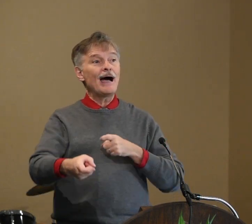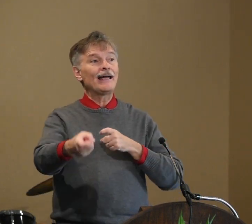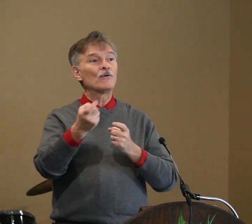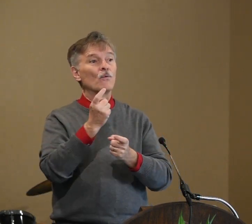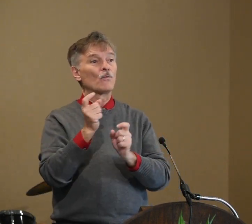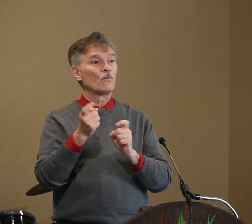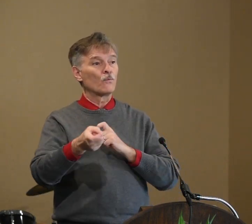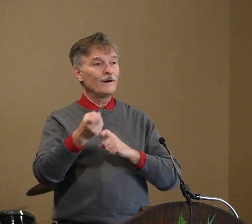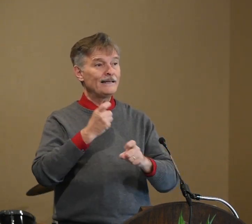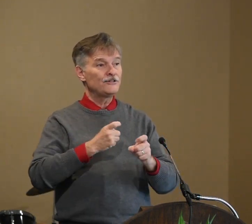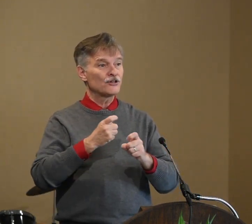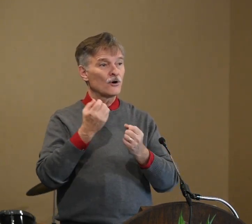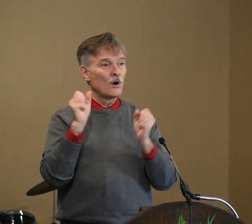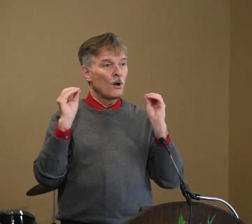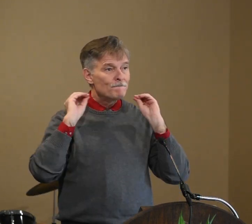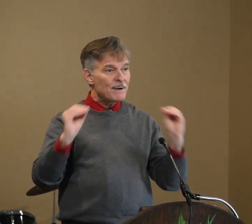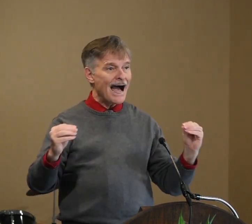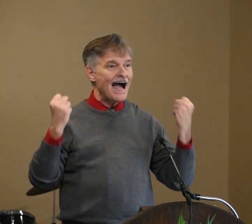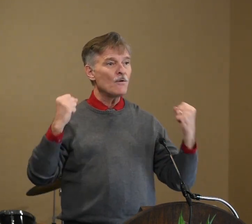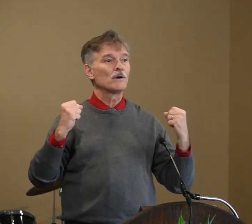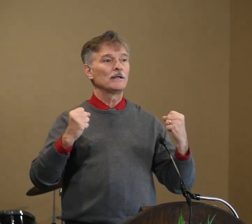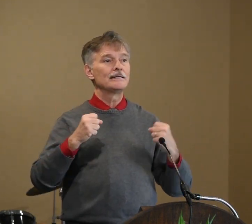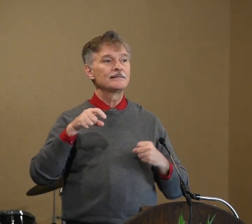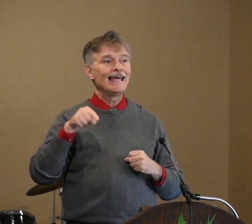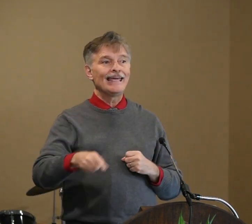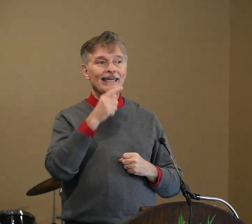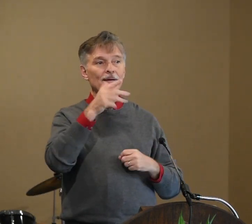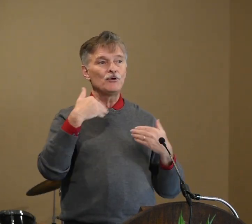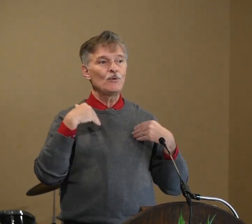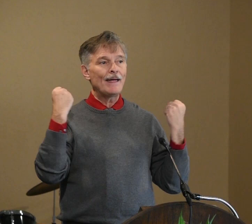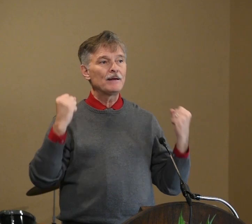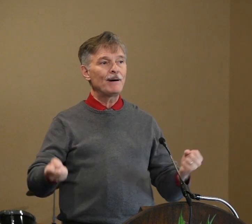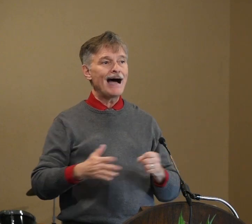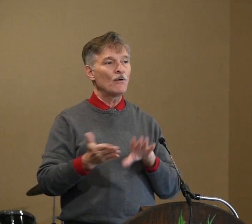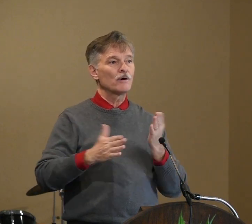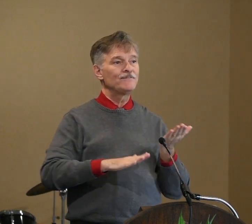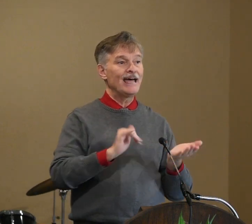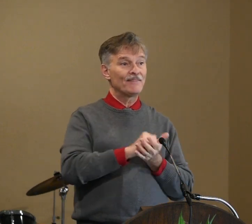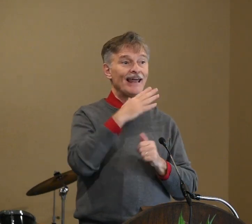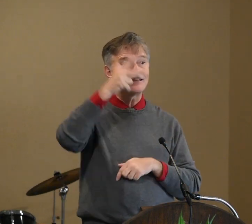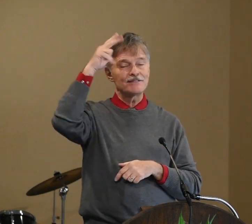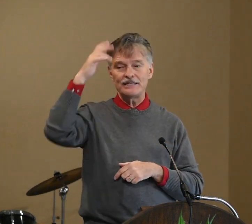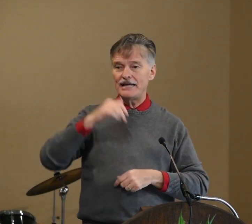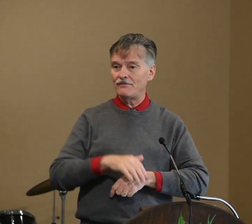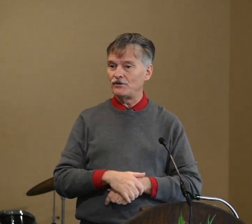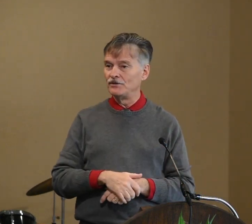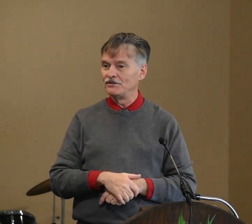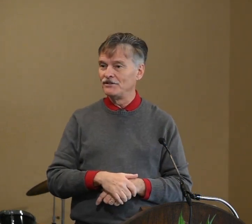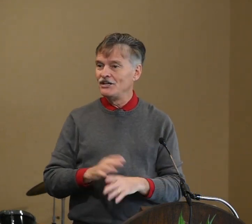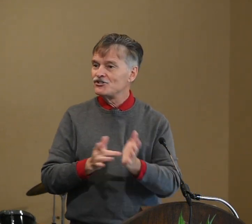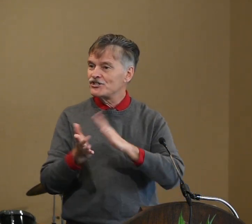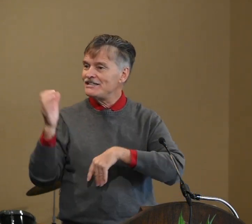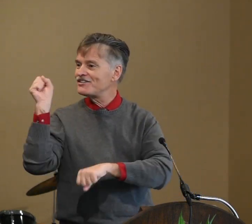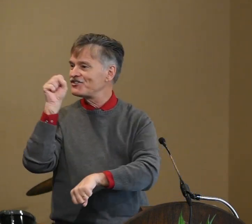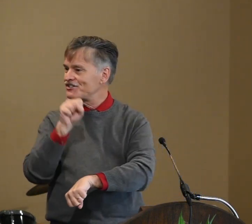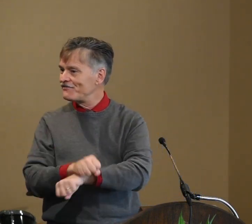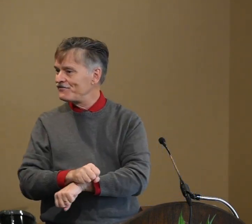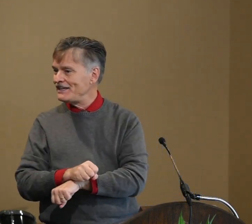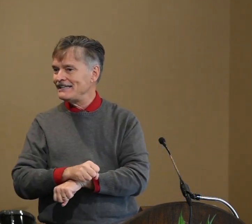might render powerless him who had the power of death, that is the devil. Jesus